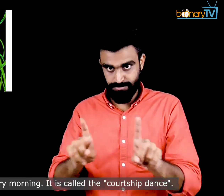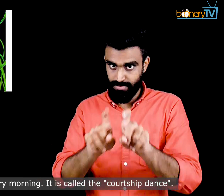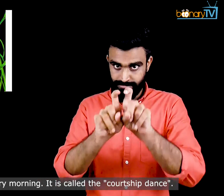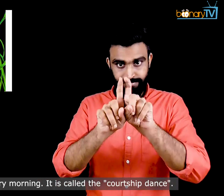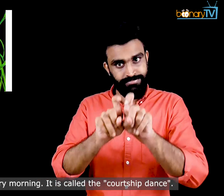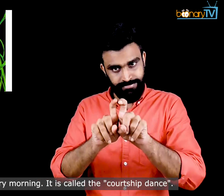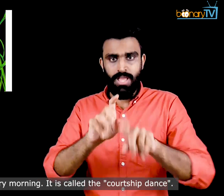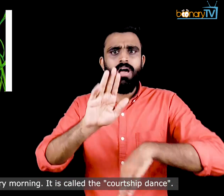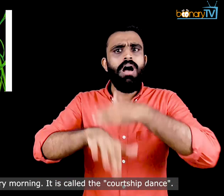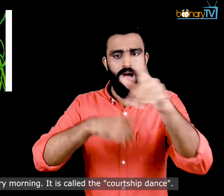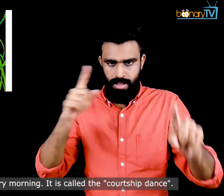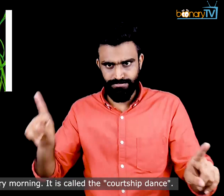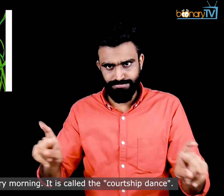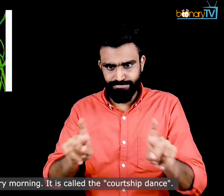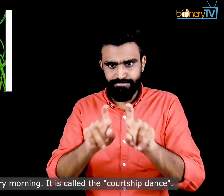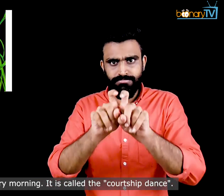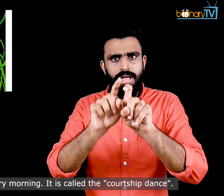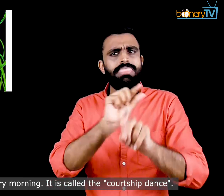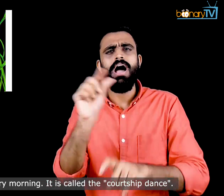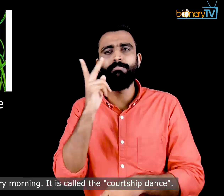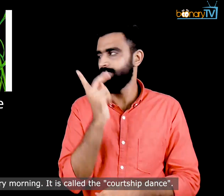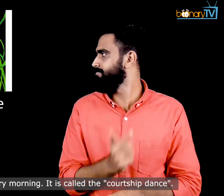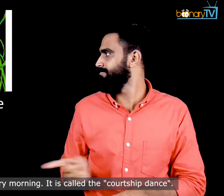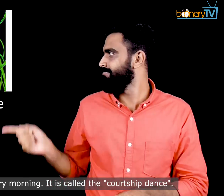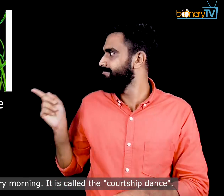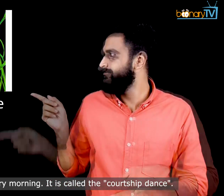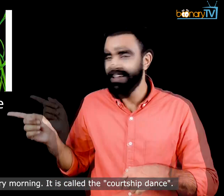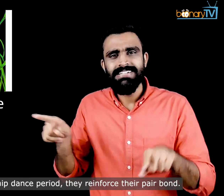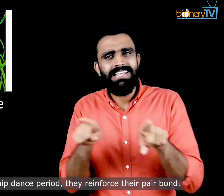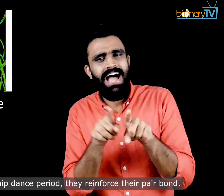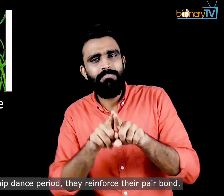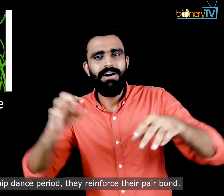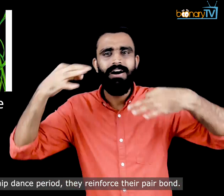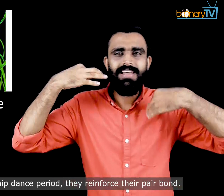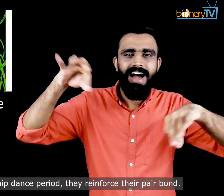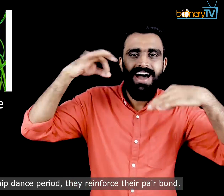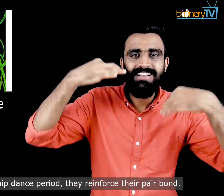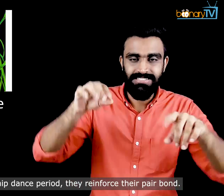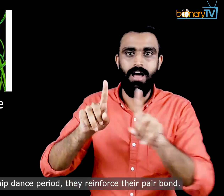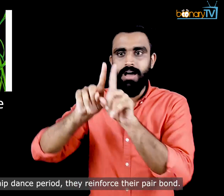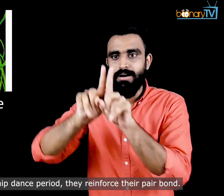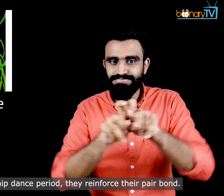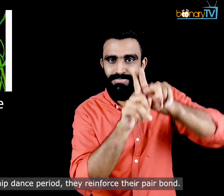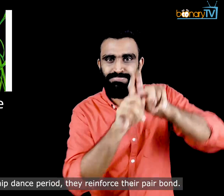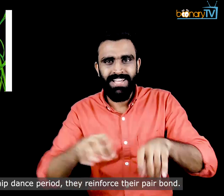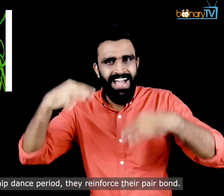called the courtship dance. During this courtship dance period, they